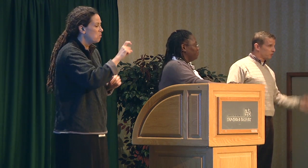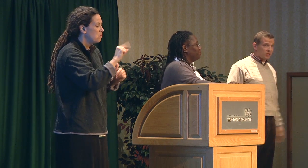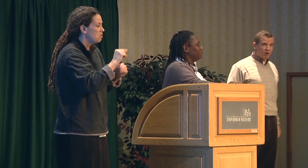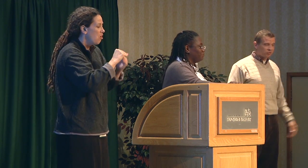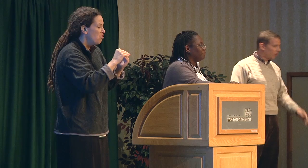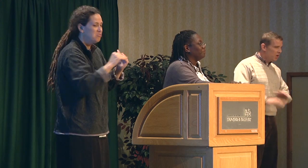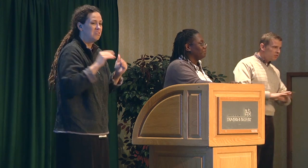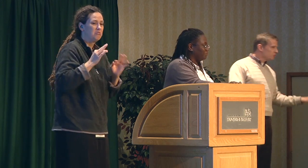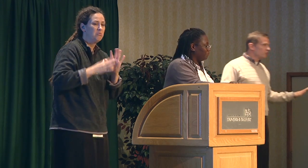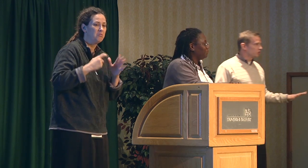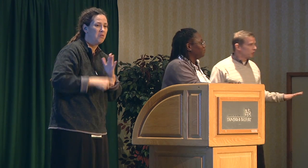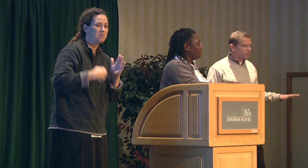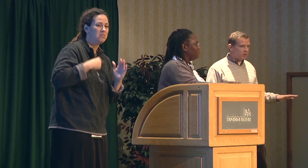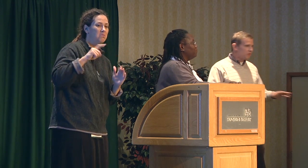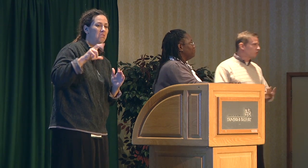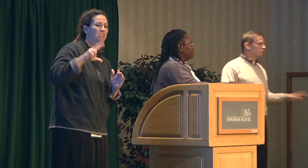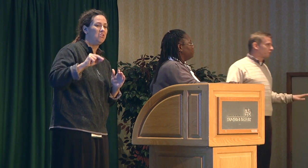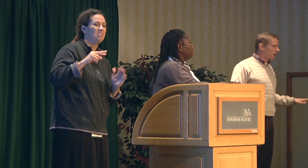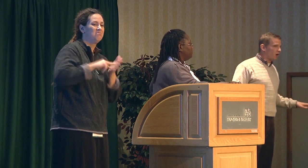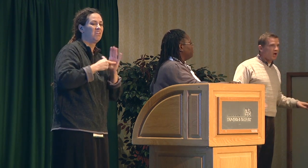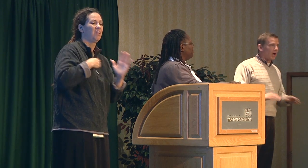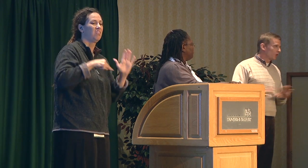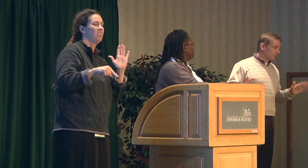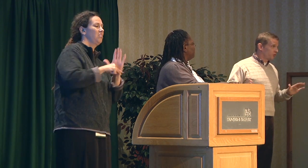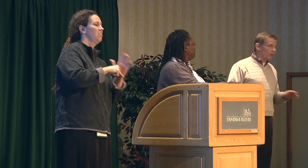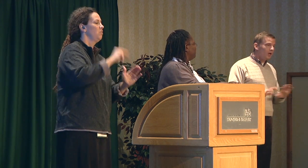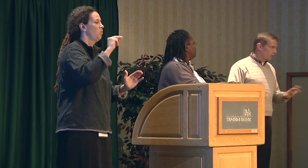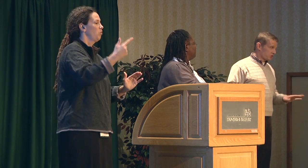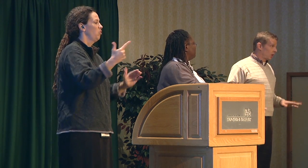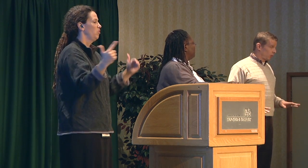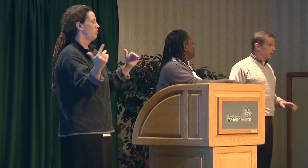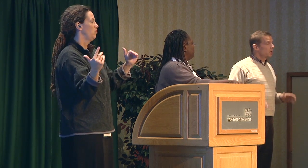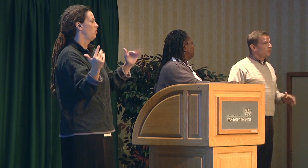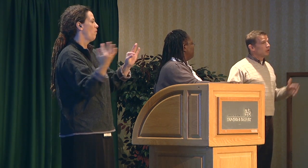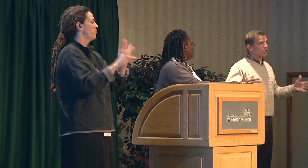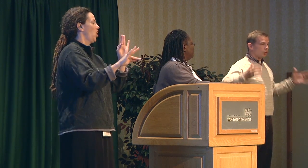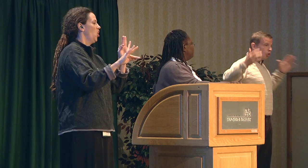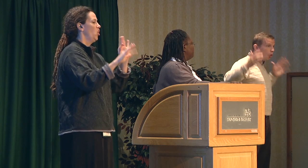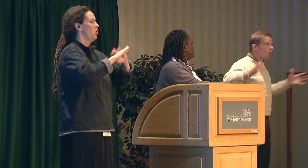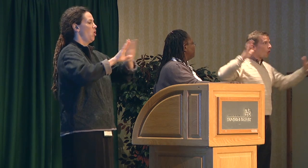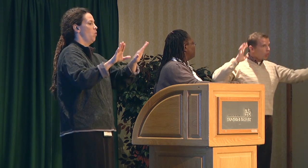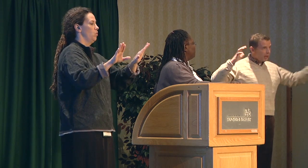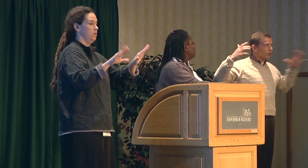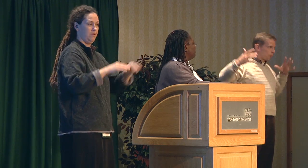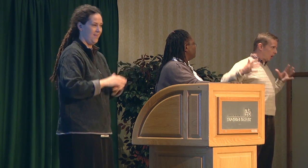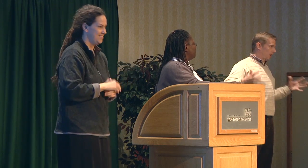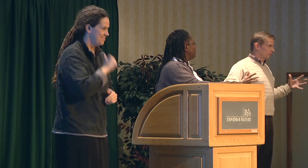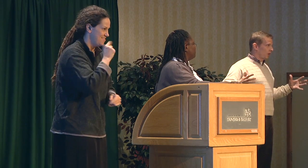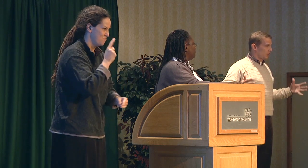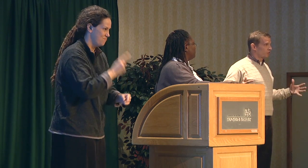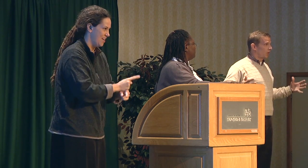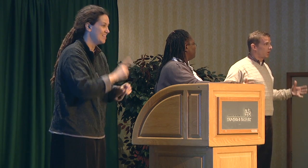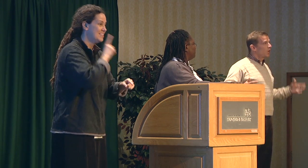me $130. So this isn't good for me. This isn't fair. I don't have to do it. No, that's not right. They look at their whole